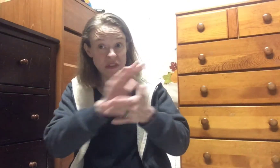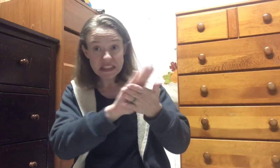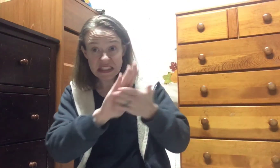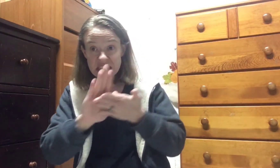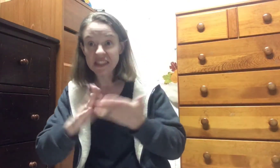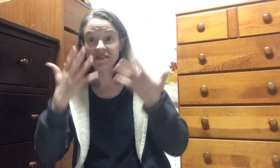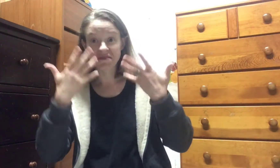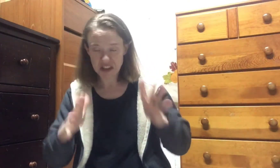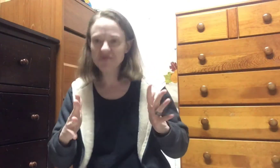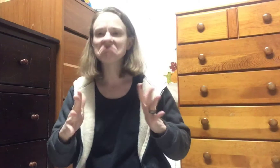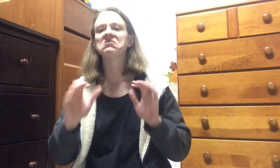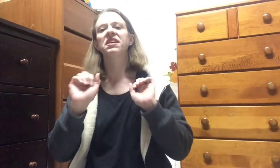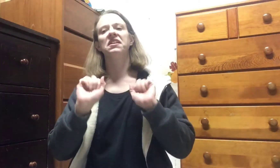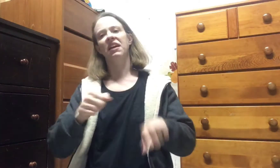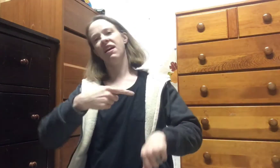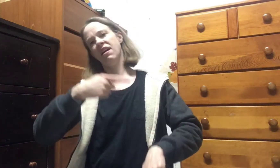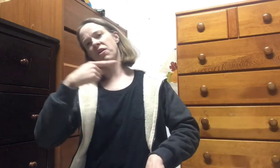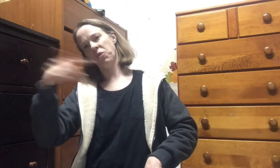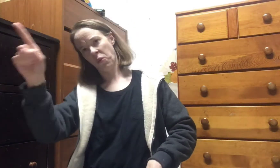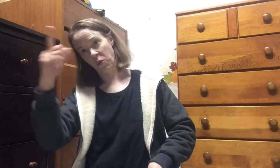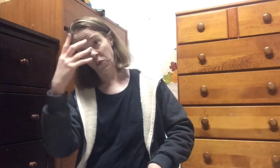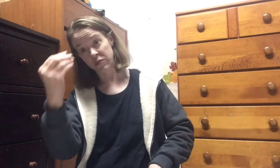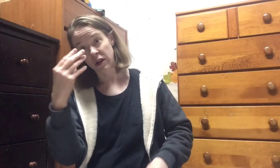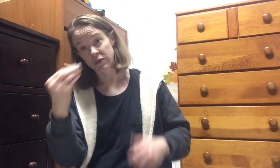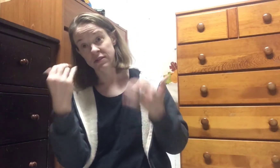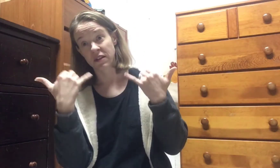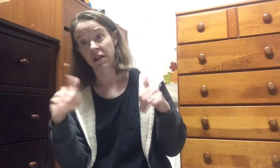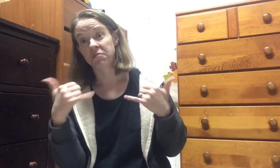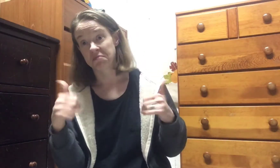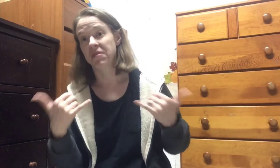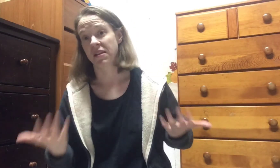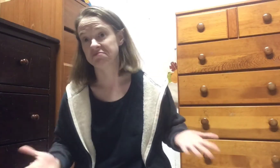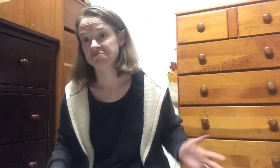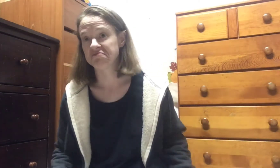housework clean, finish, then you can go outside and play.